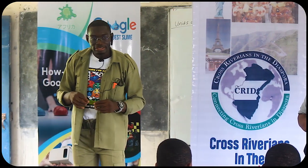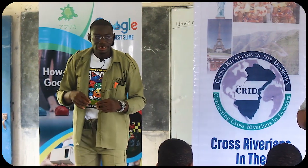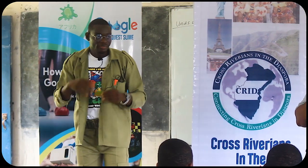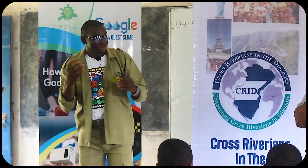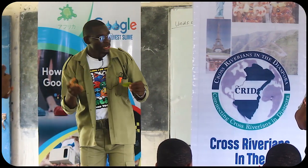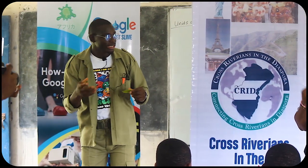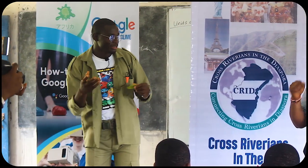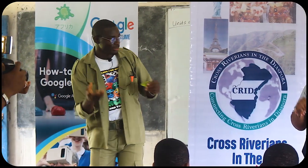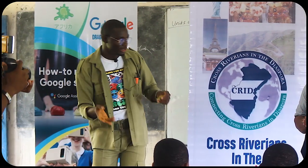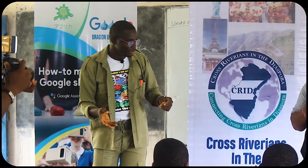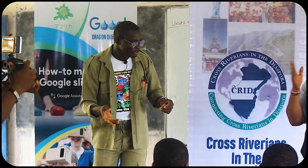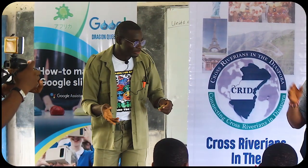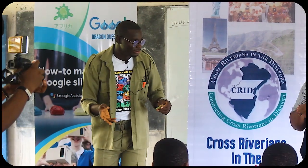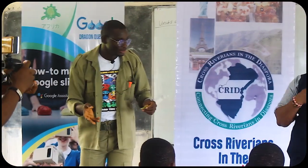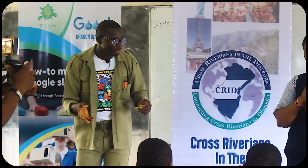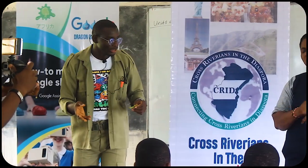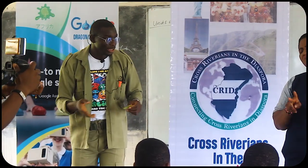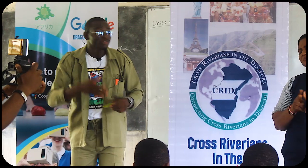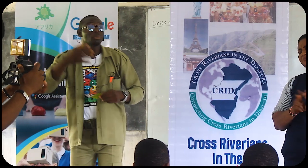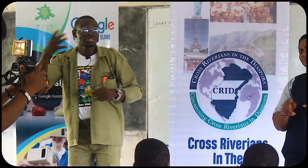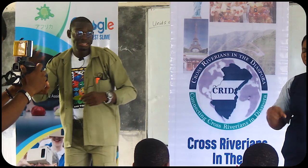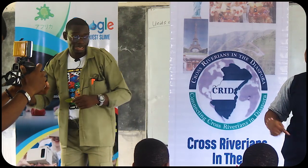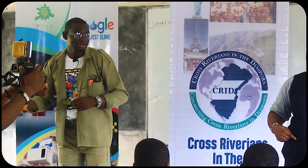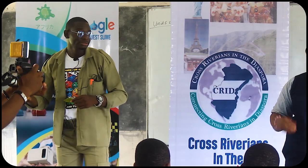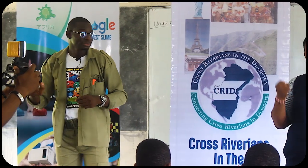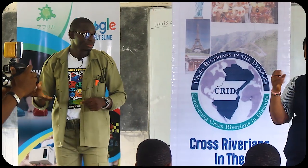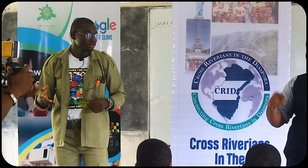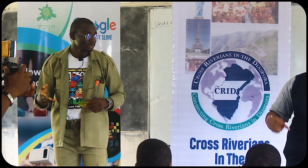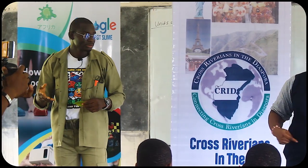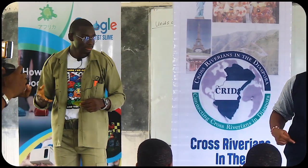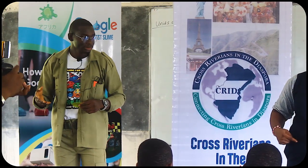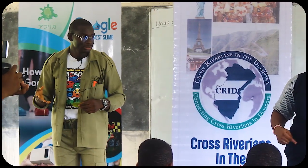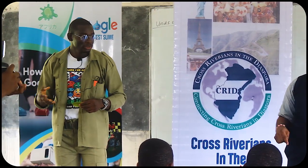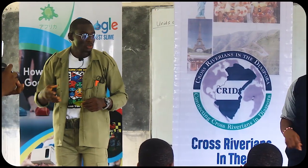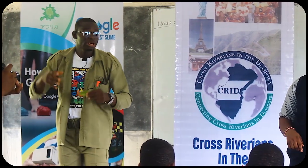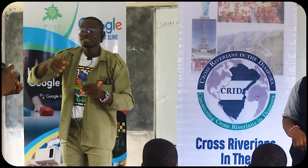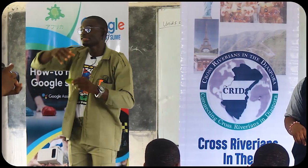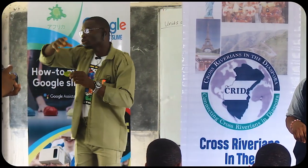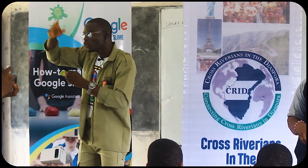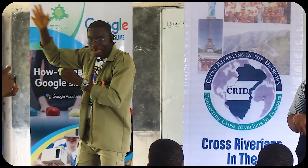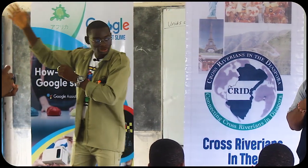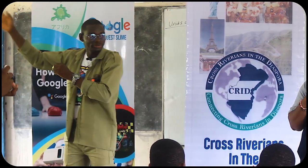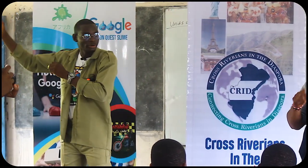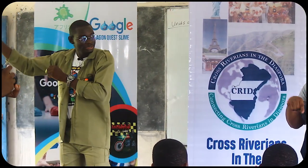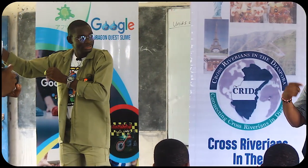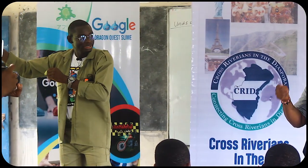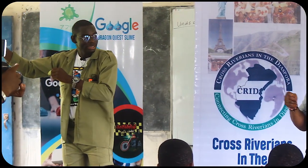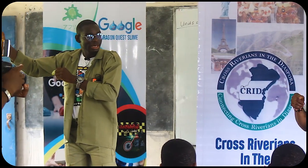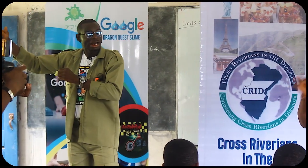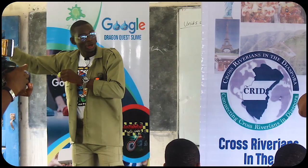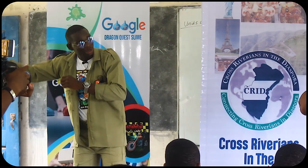and then they eventually get sick, even more sicker. So they still go back to the